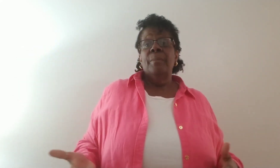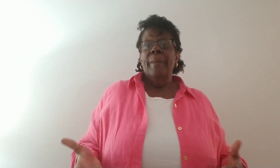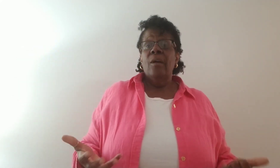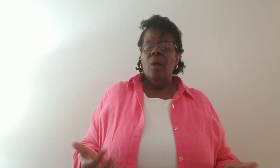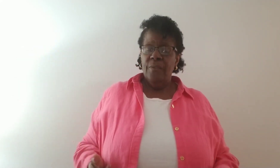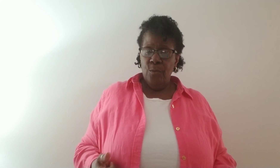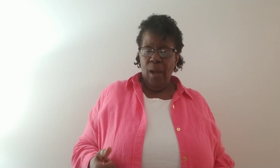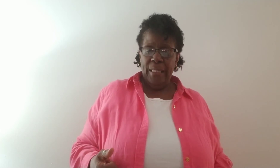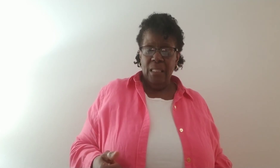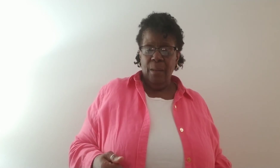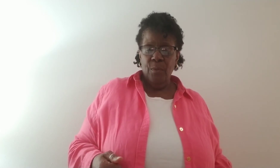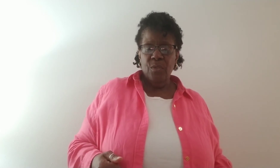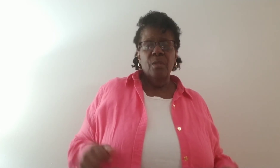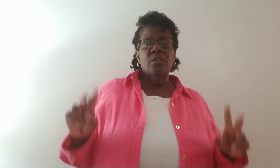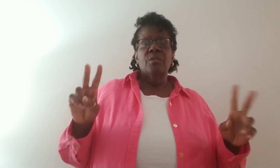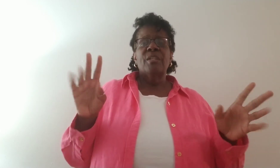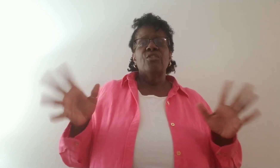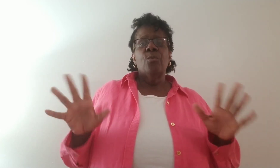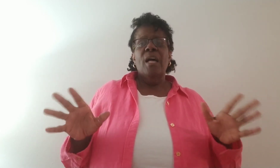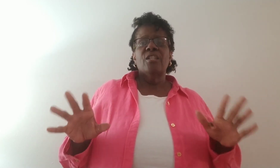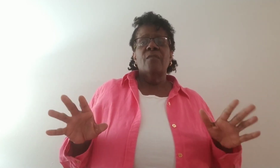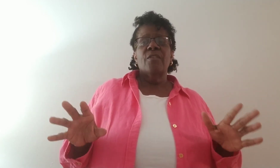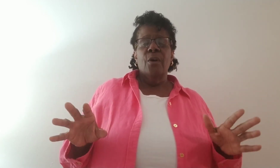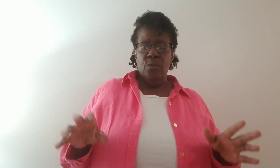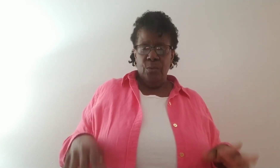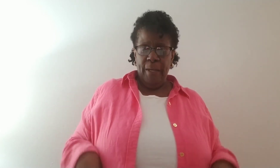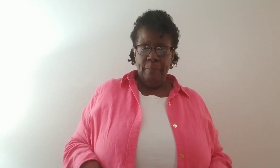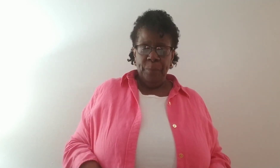may call it the rocky numbers. Just make sure you watch out for those, all right?